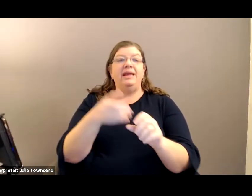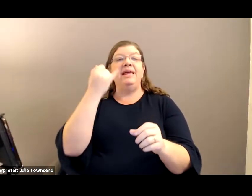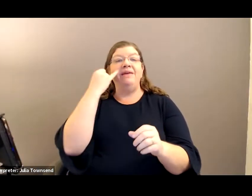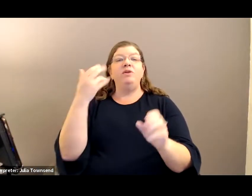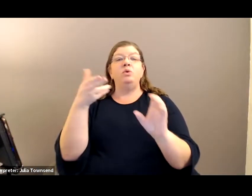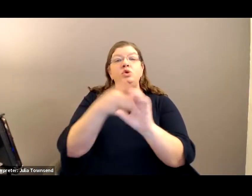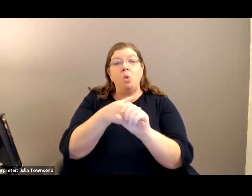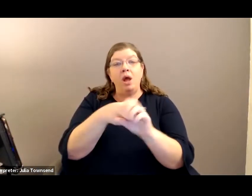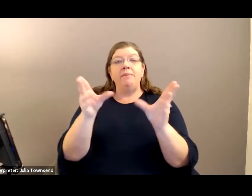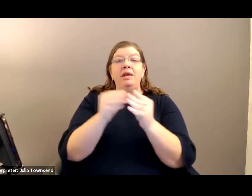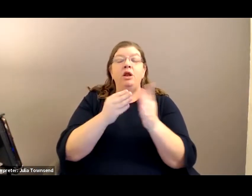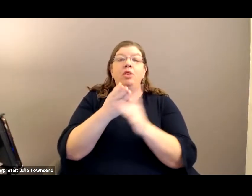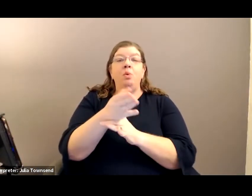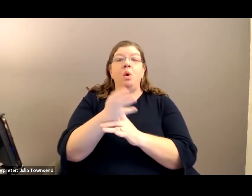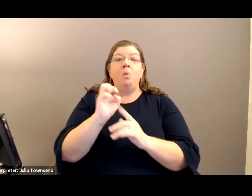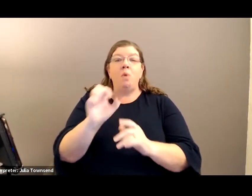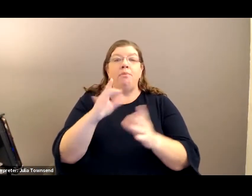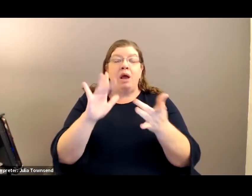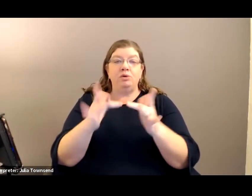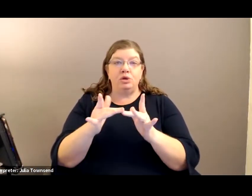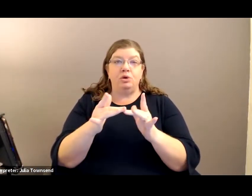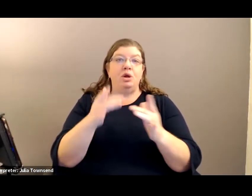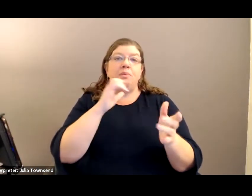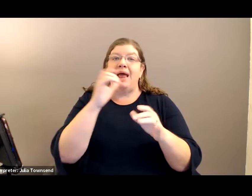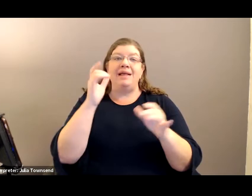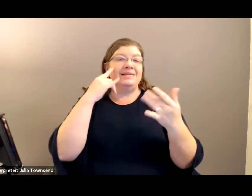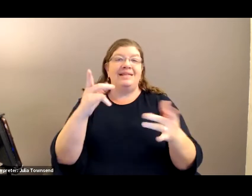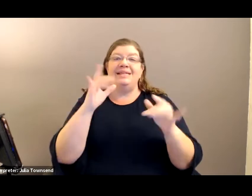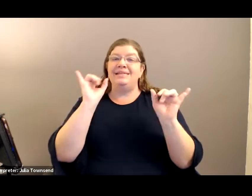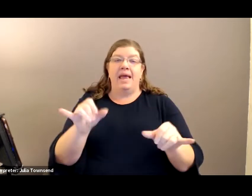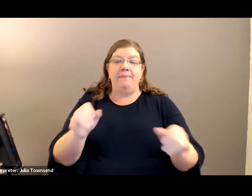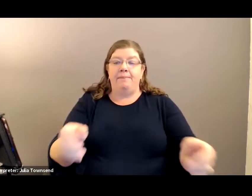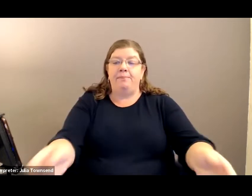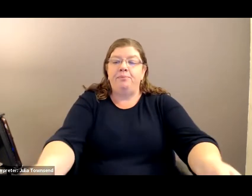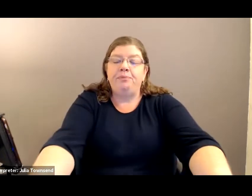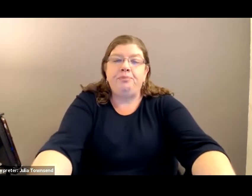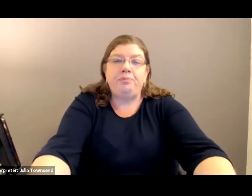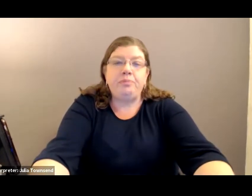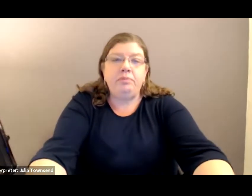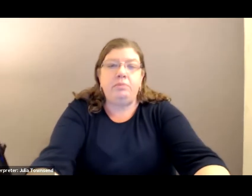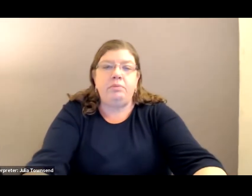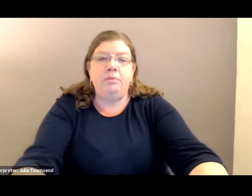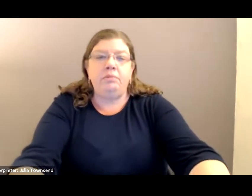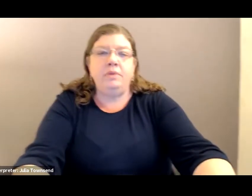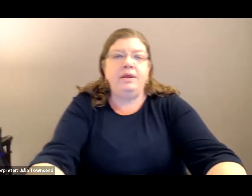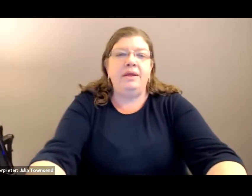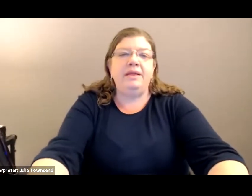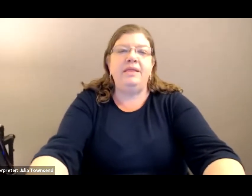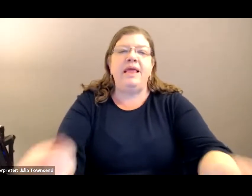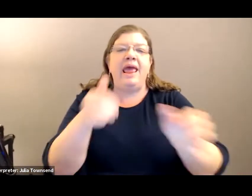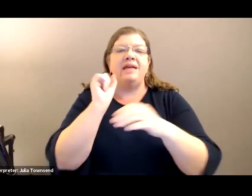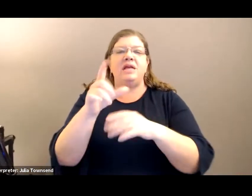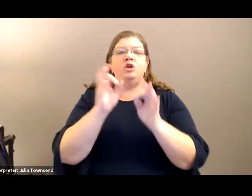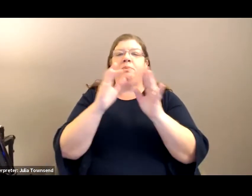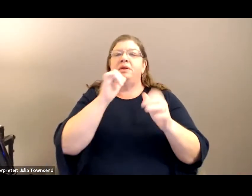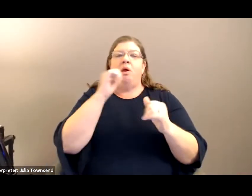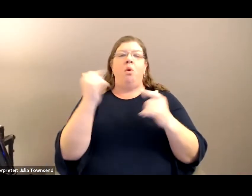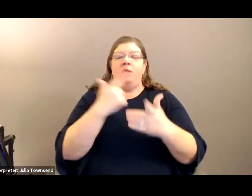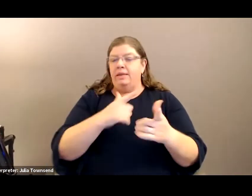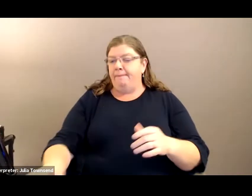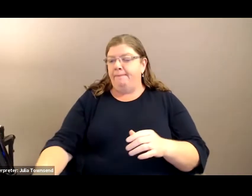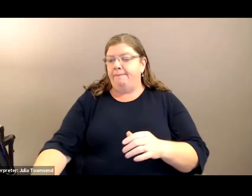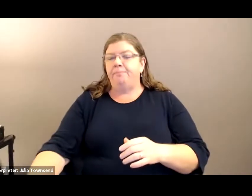joined this meeting through your web browser, you may not be able to see the ASL interpreter at all times. Esta reunión contará